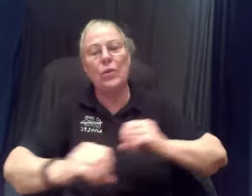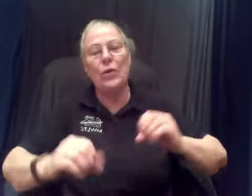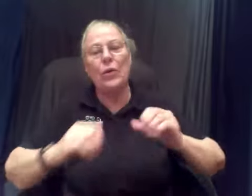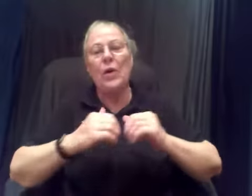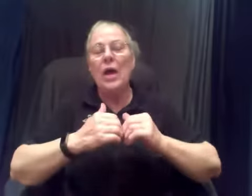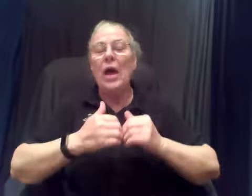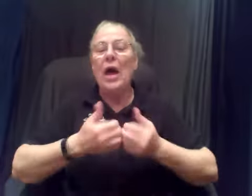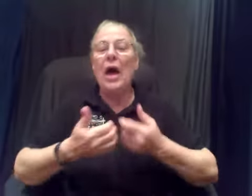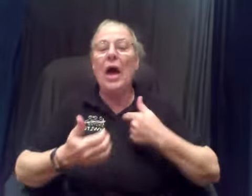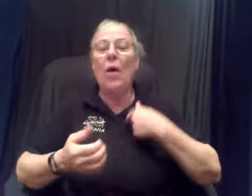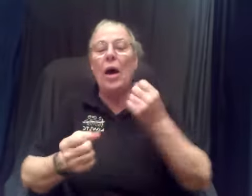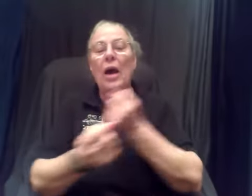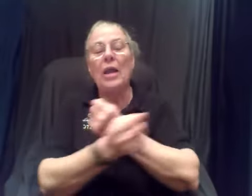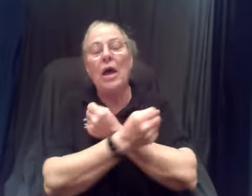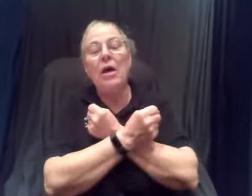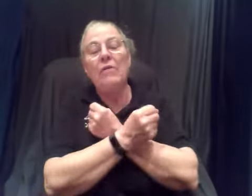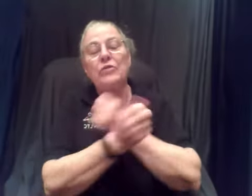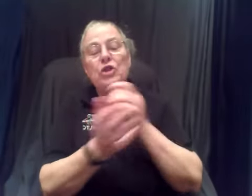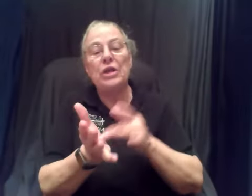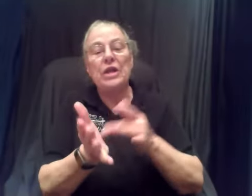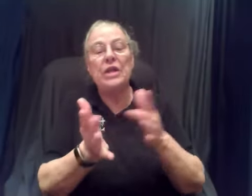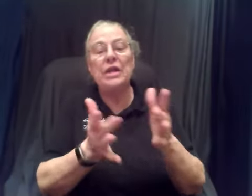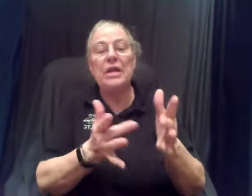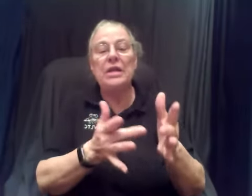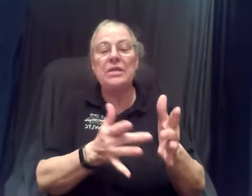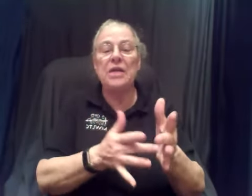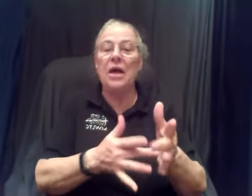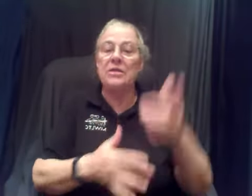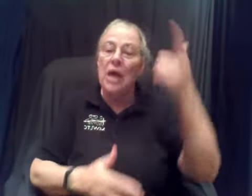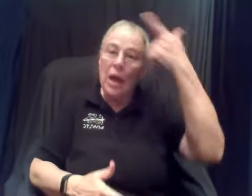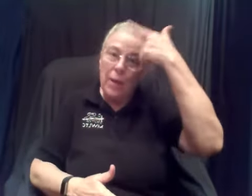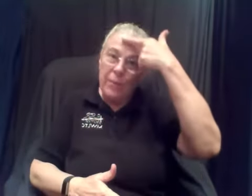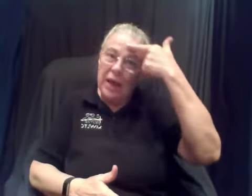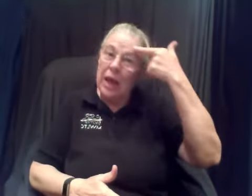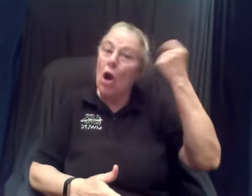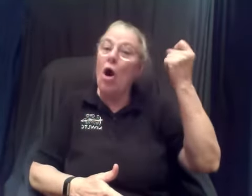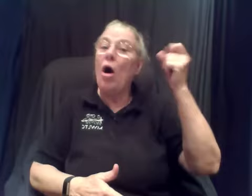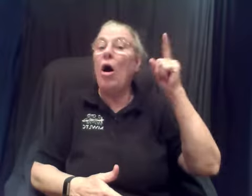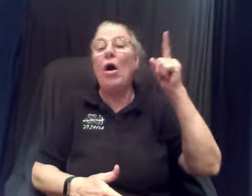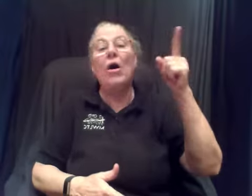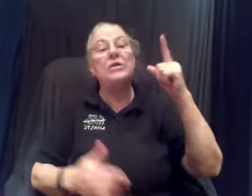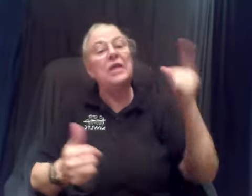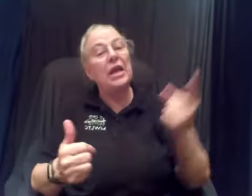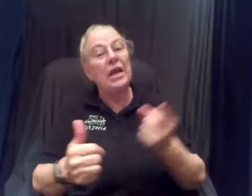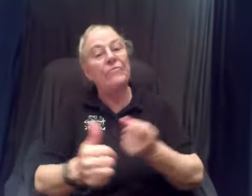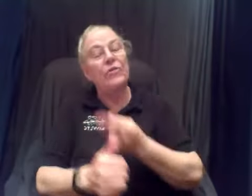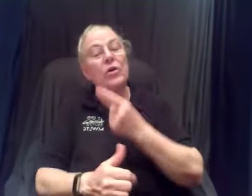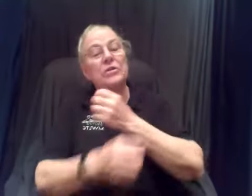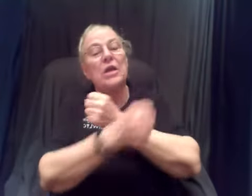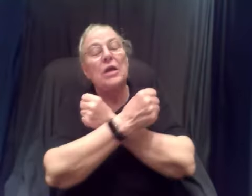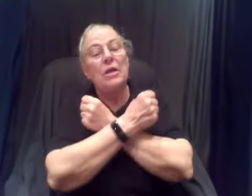Oh, how I love Jesus, because he first